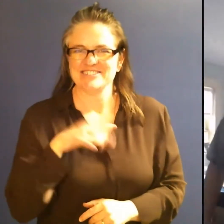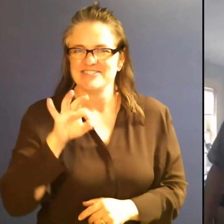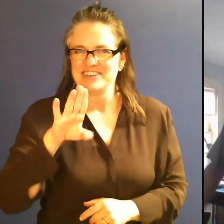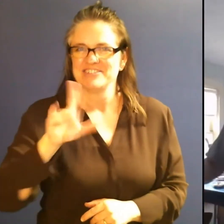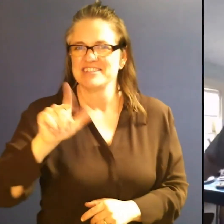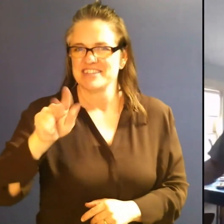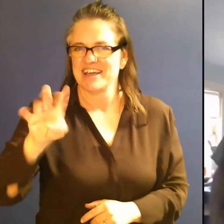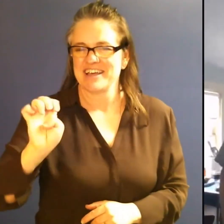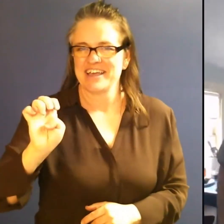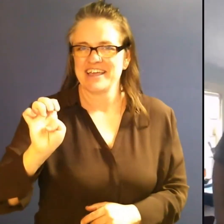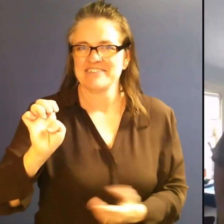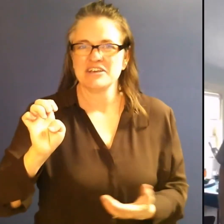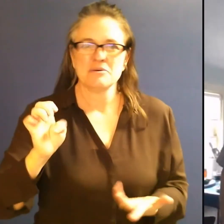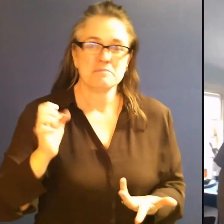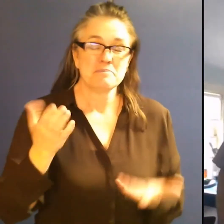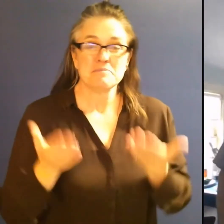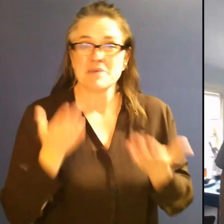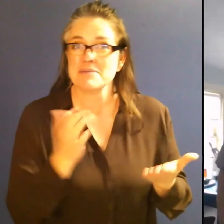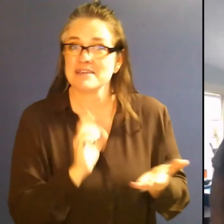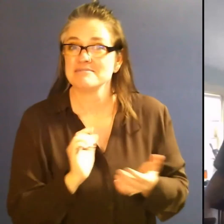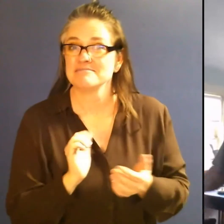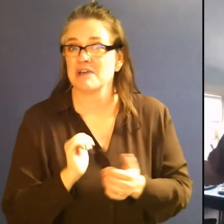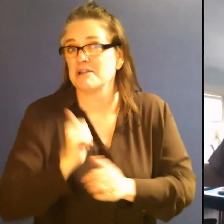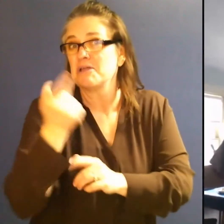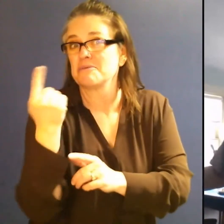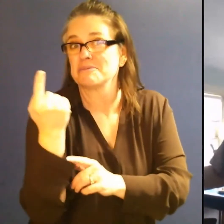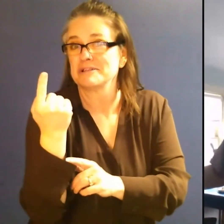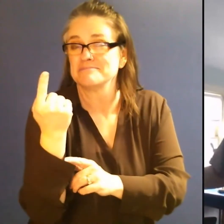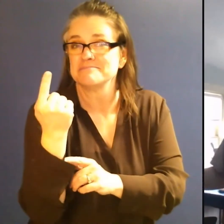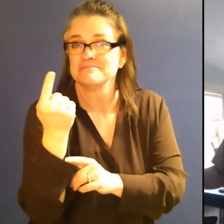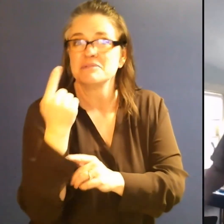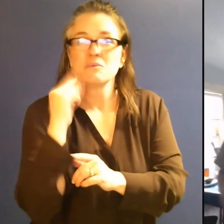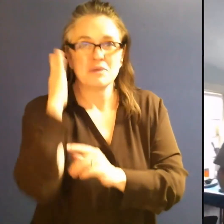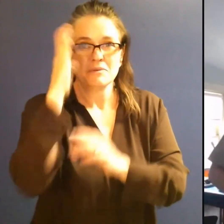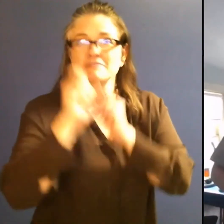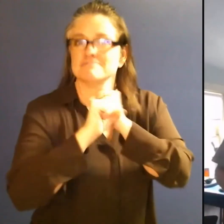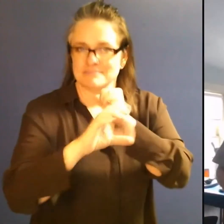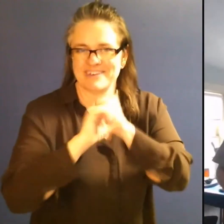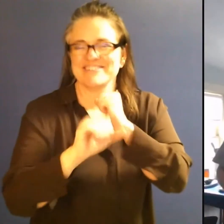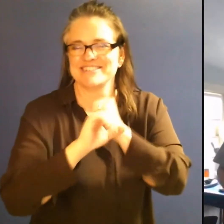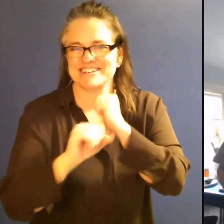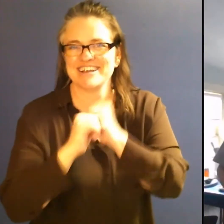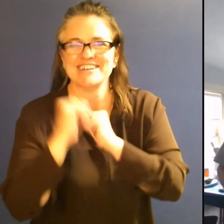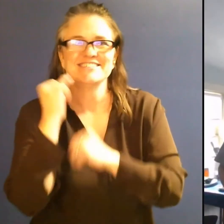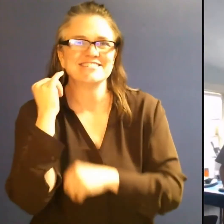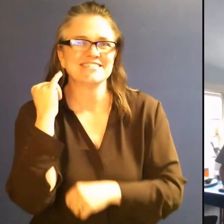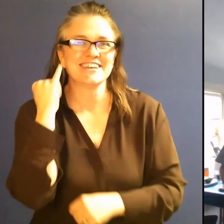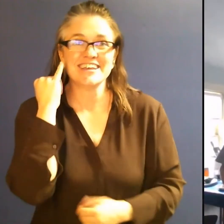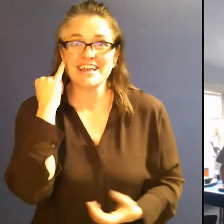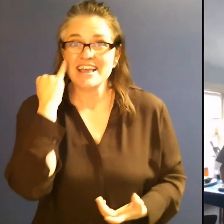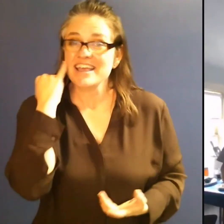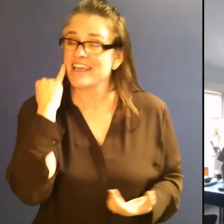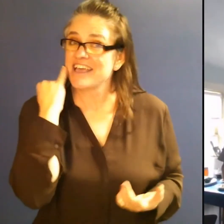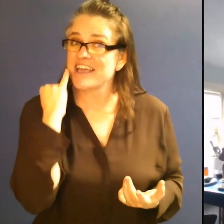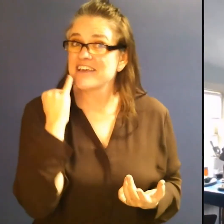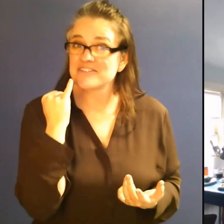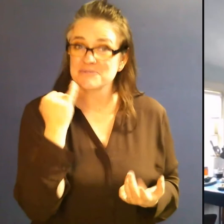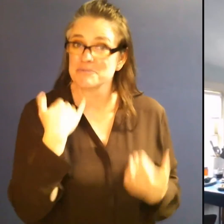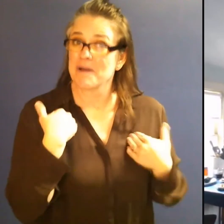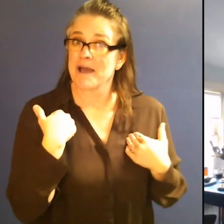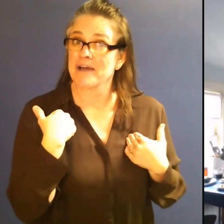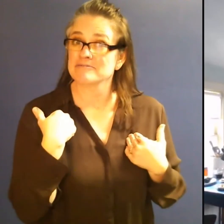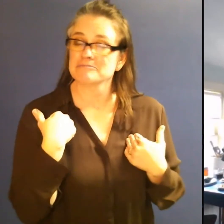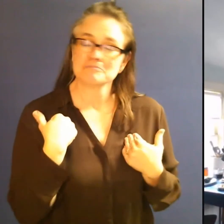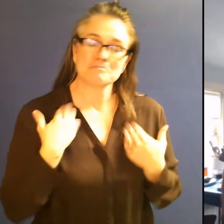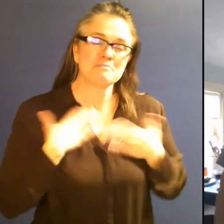We'll think about maybe doing another one here, and we'll certainly advertise it. And if so, I hope you're able to join us then for that as